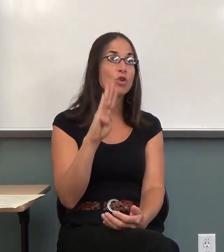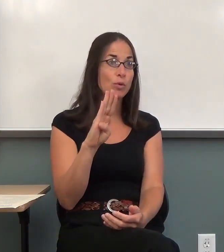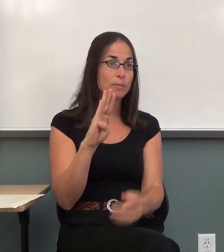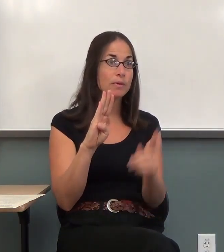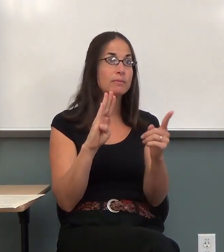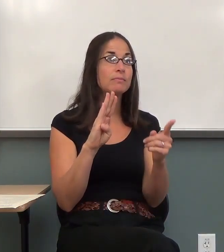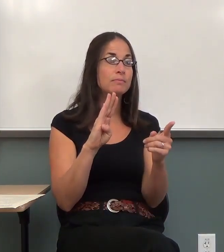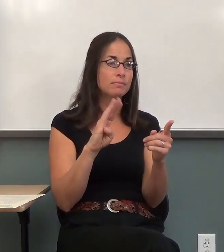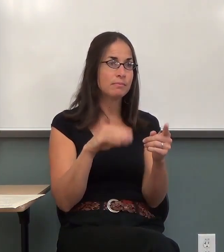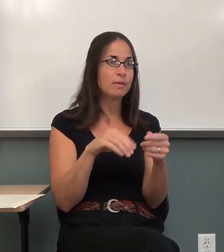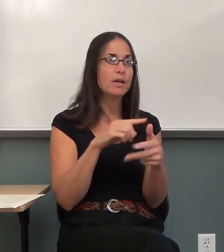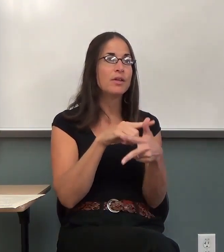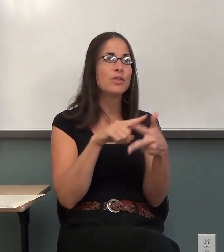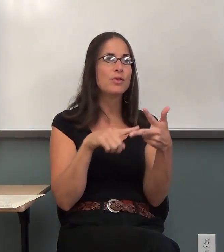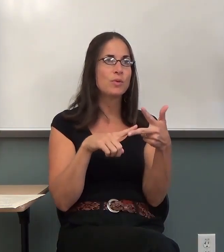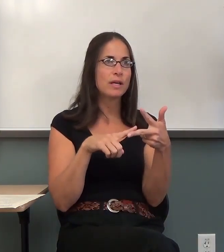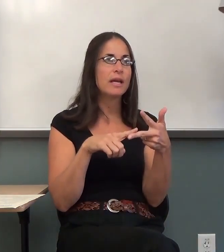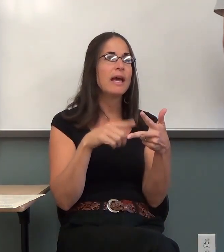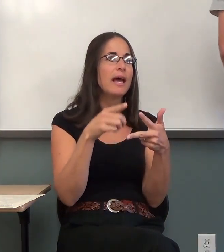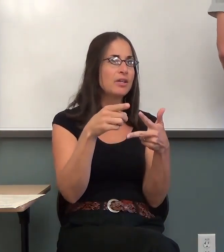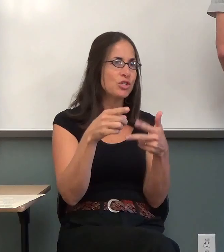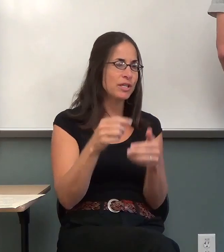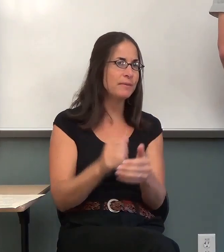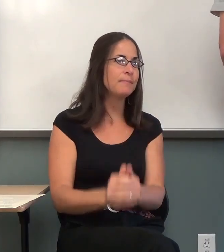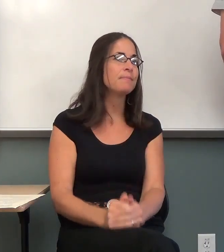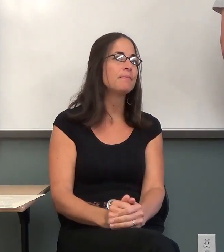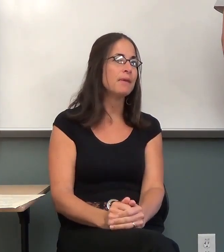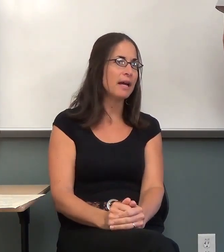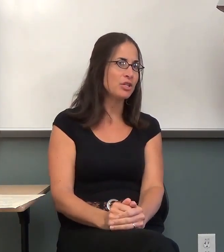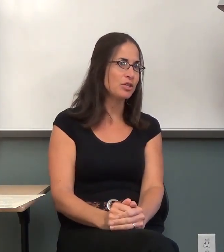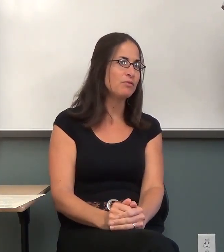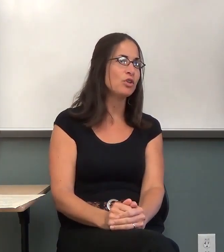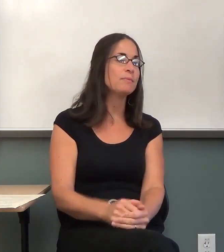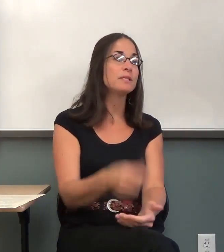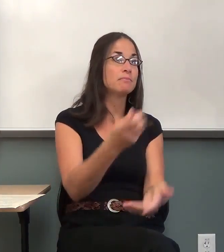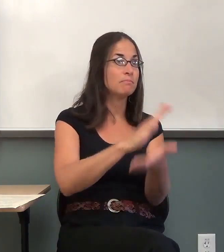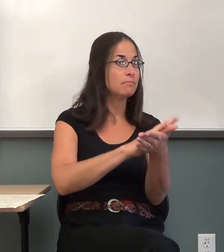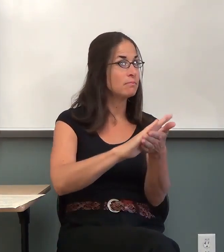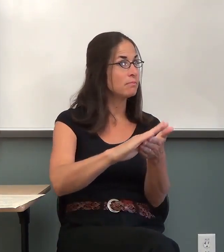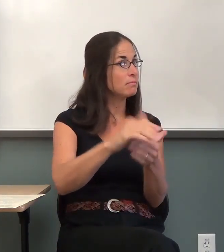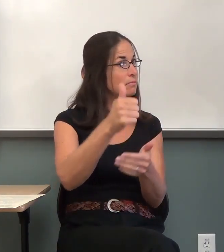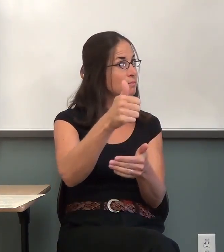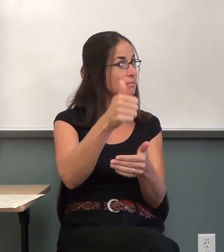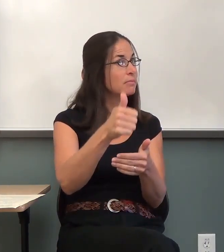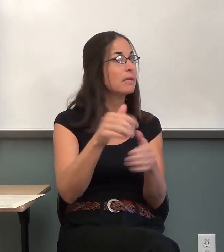There were 3 different kinds of verbs, weren't there? Action There. verbs? Action, Linking.